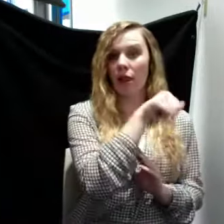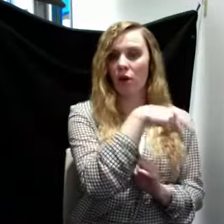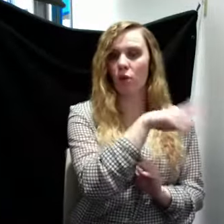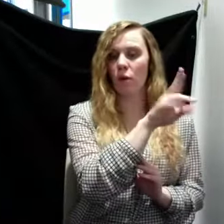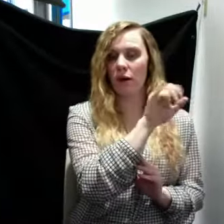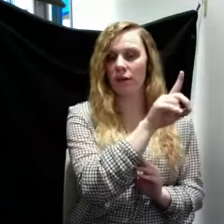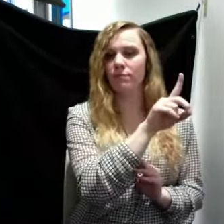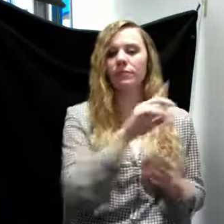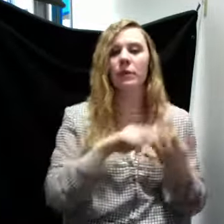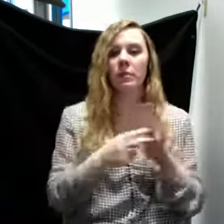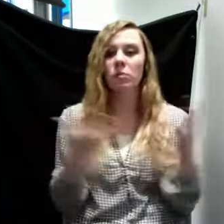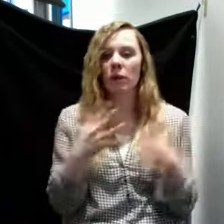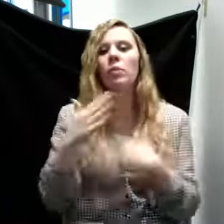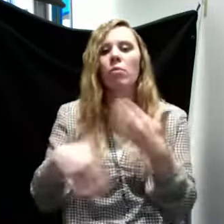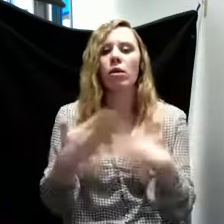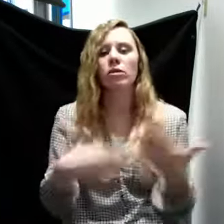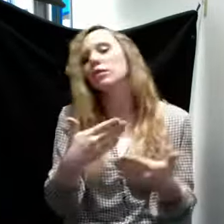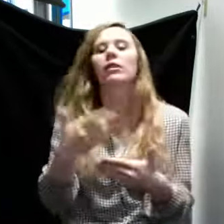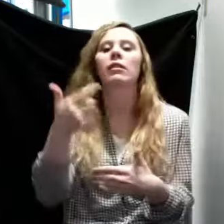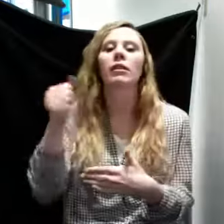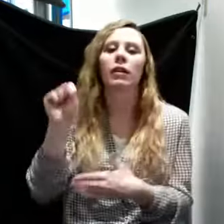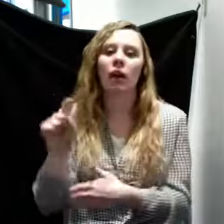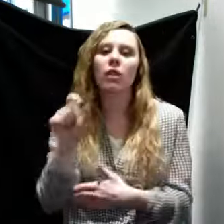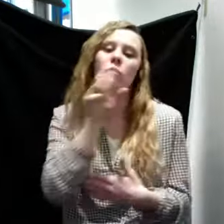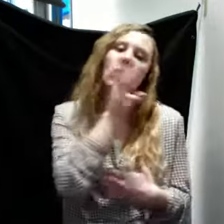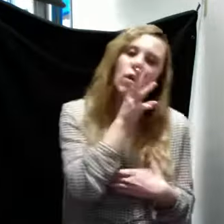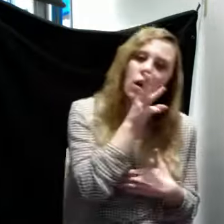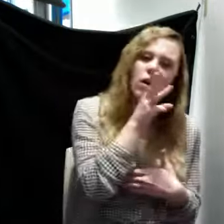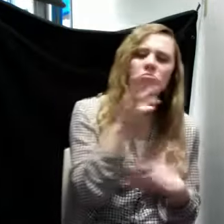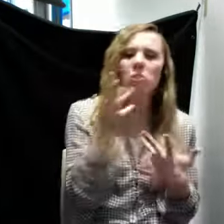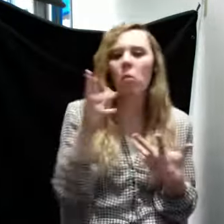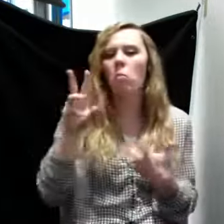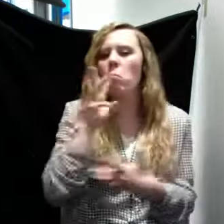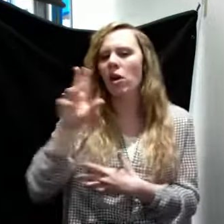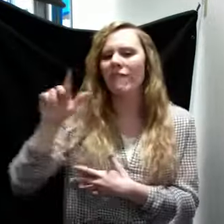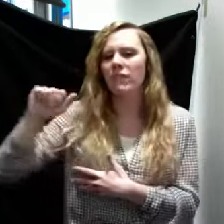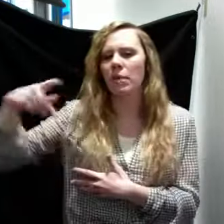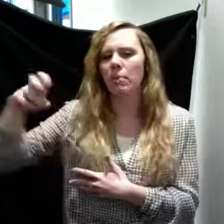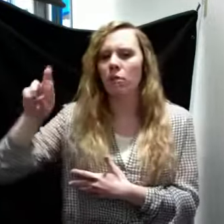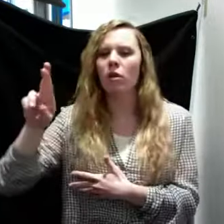Condensation, process in which gaseous water, that would be water vapor, is changed into a liquid form, which would be regular